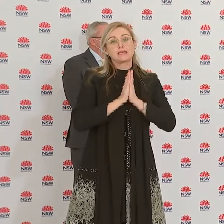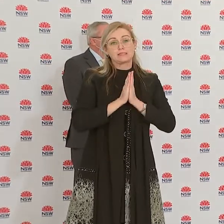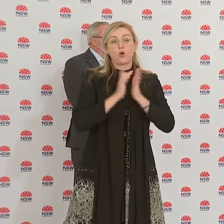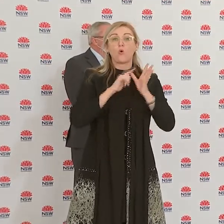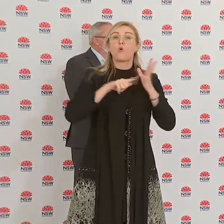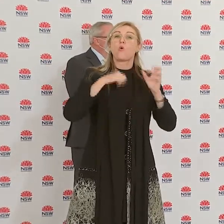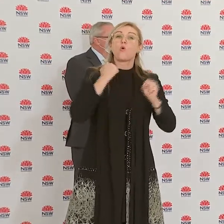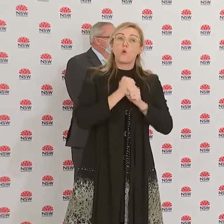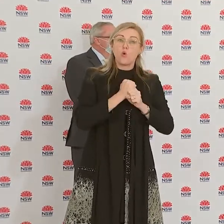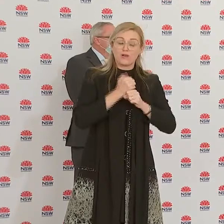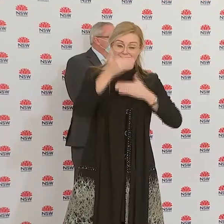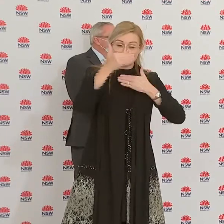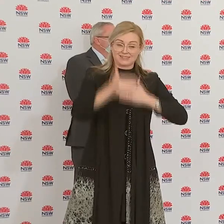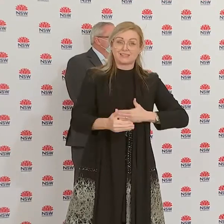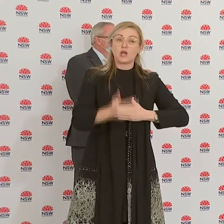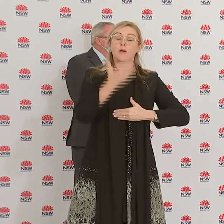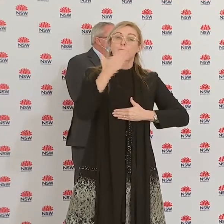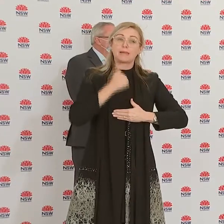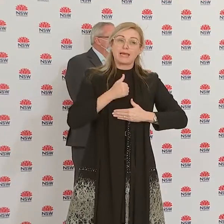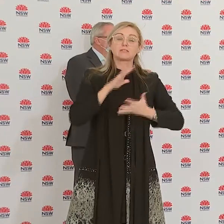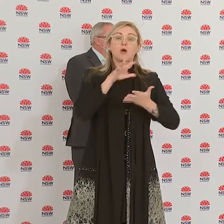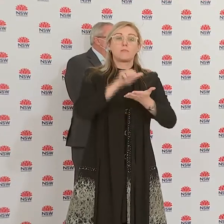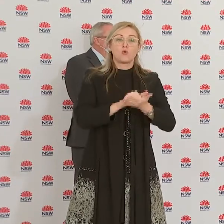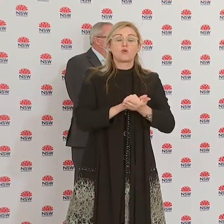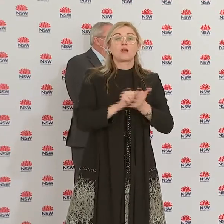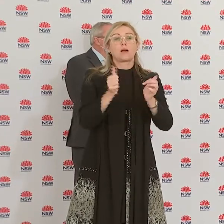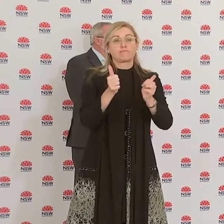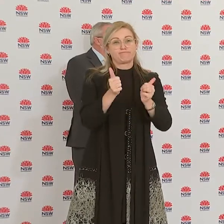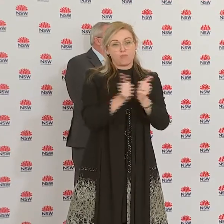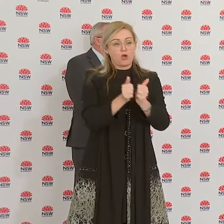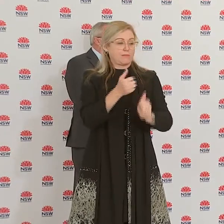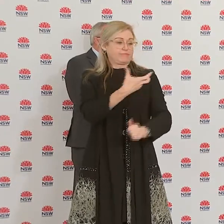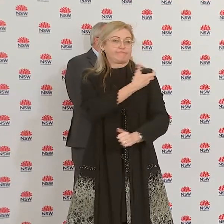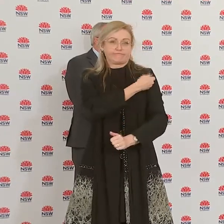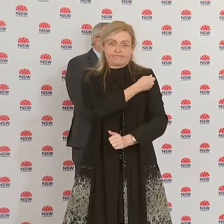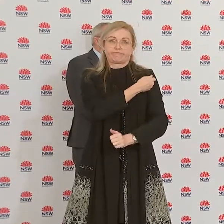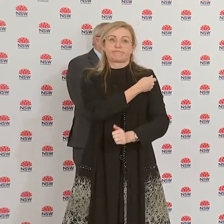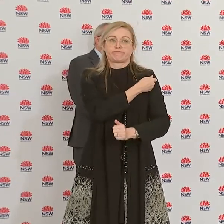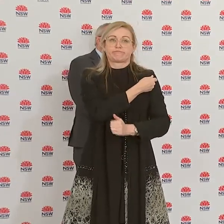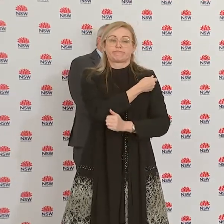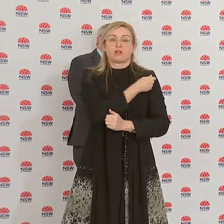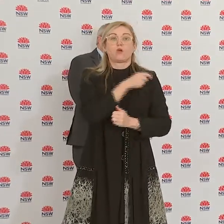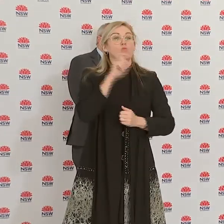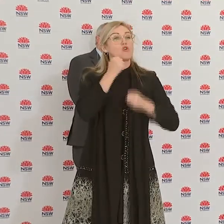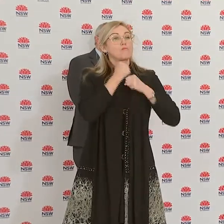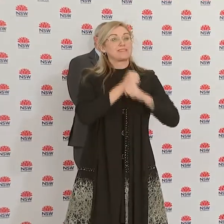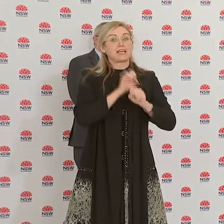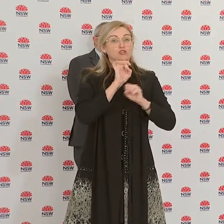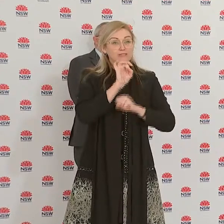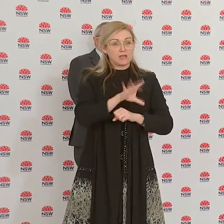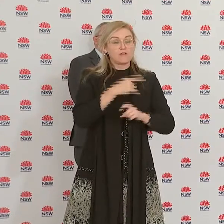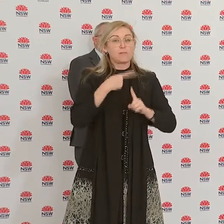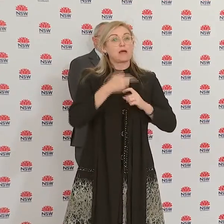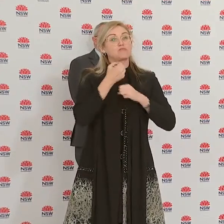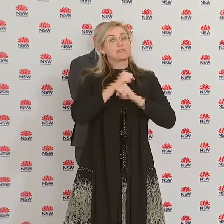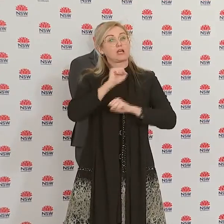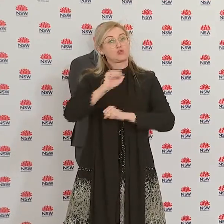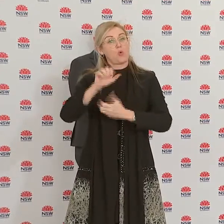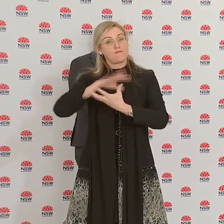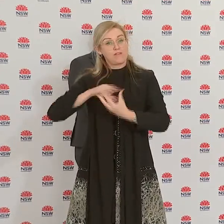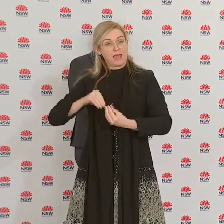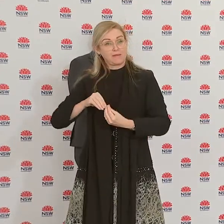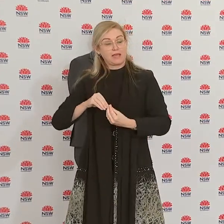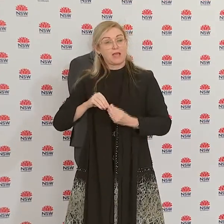and get vaccinated, because getting the vaccine not only protects us and our family, but it also reduces how contagious people are. We